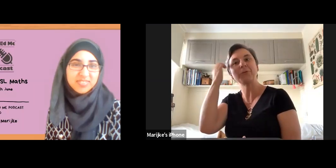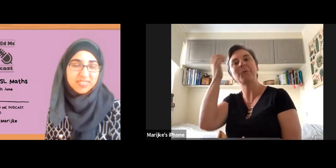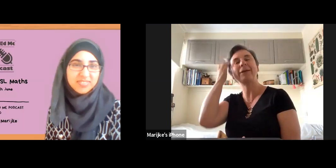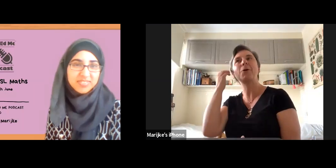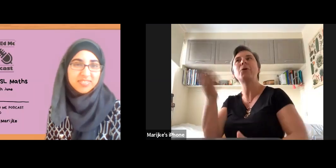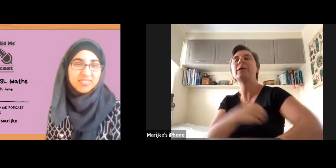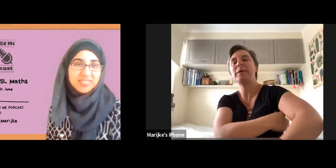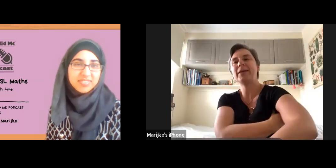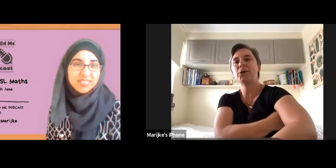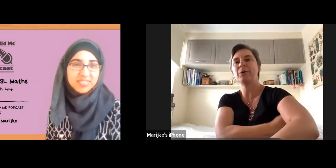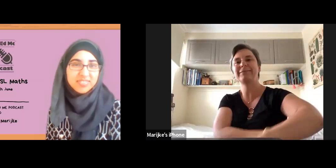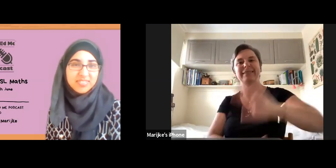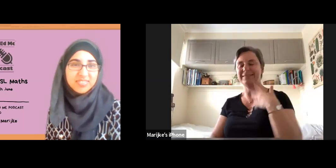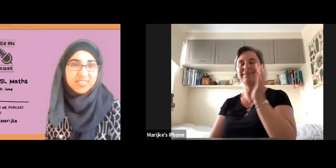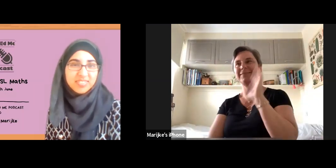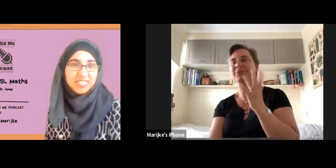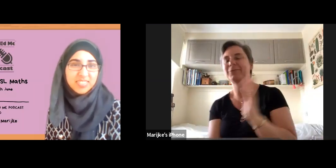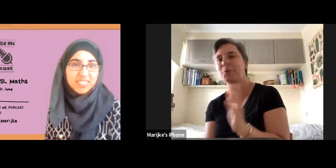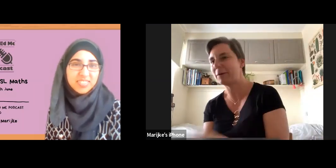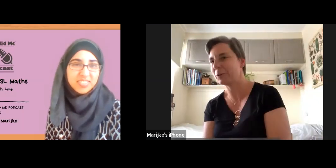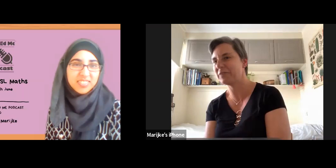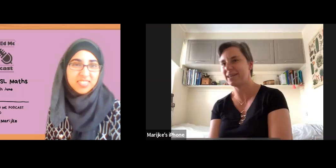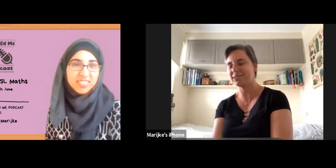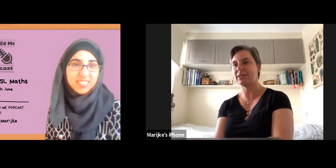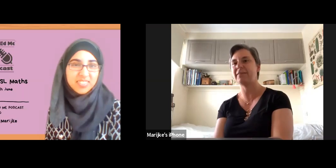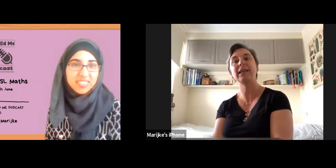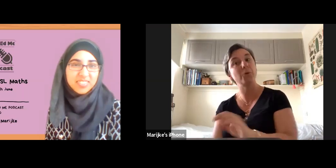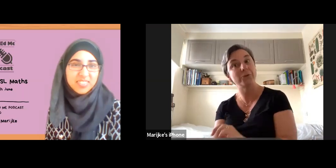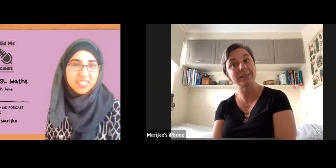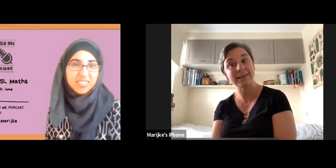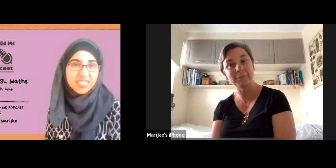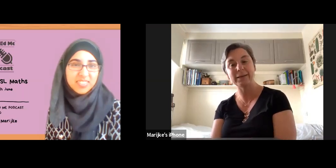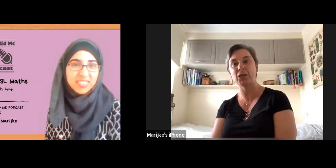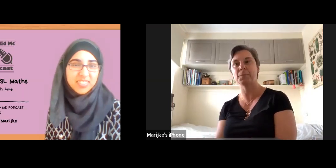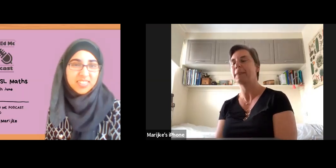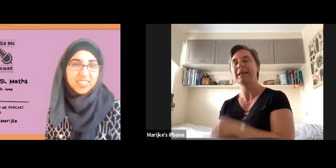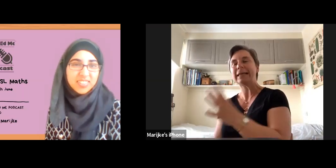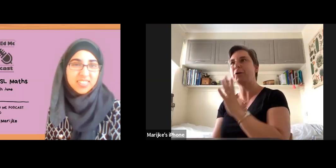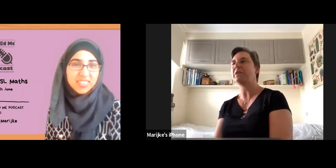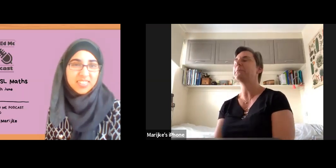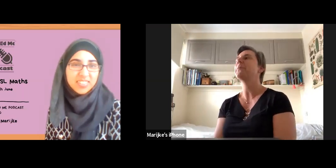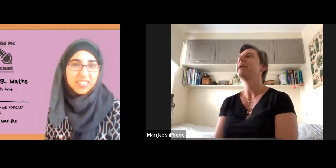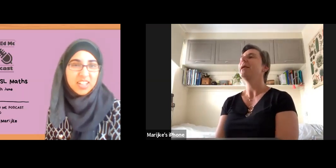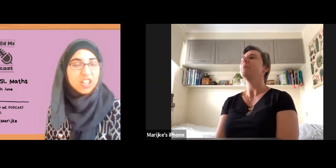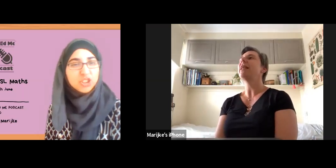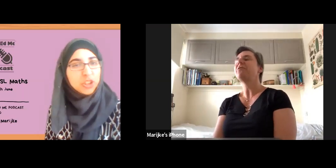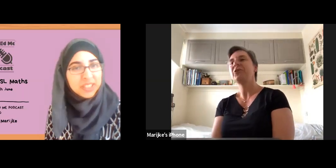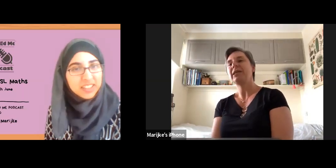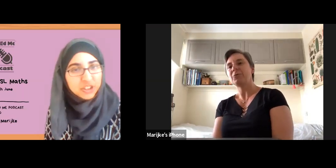thought, I'll go and work in B&Q. I didn't talk about my qualifications or anything, and I worked on the till in B&Q, and I loved it. But then after a year, it was